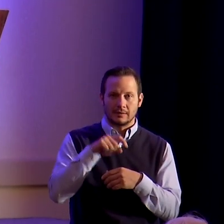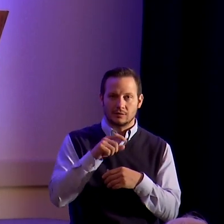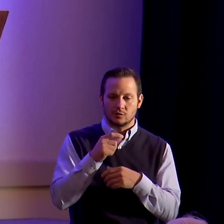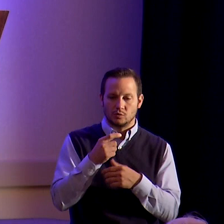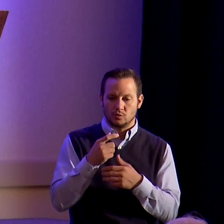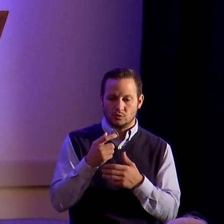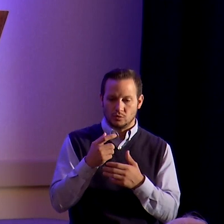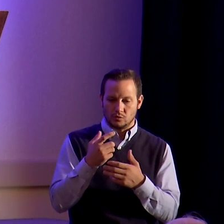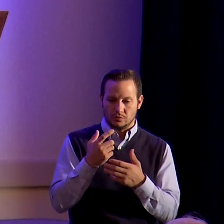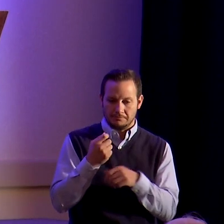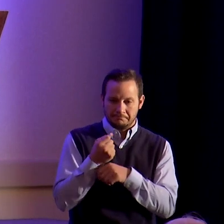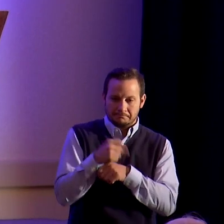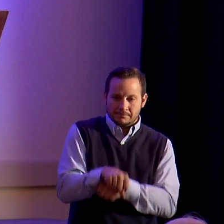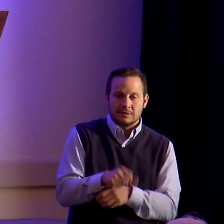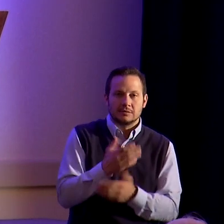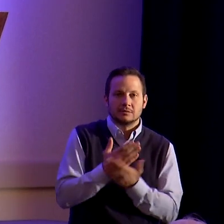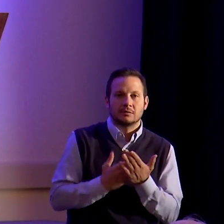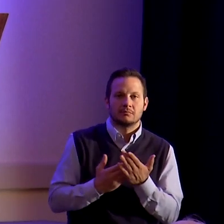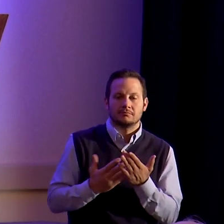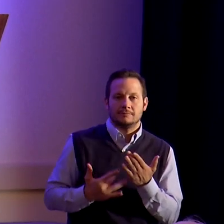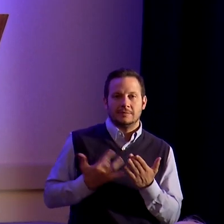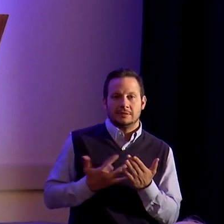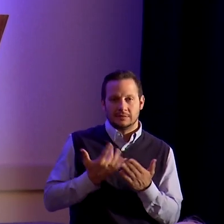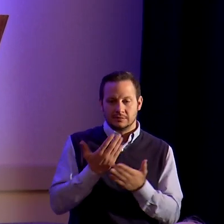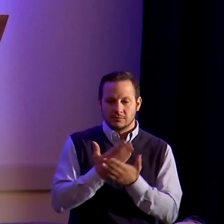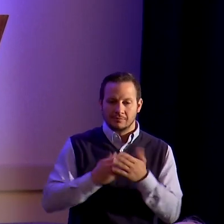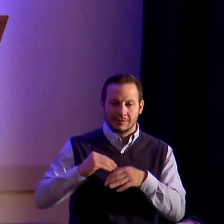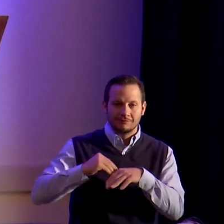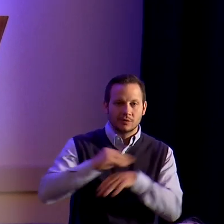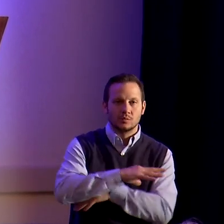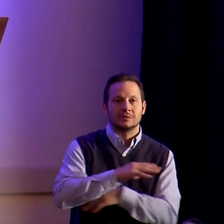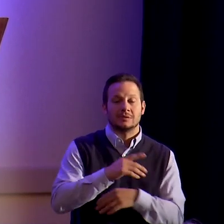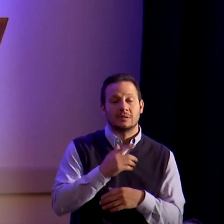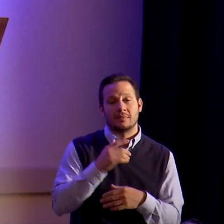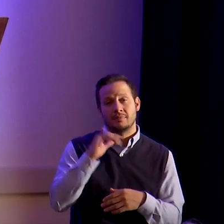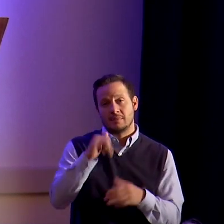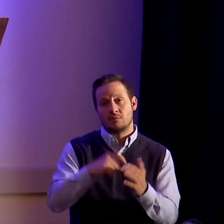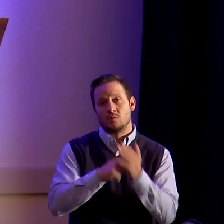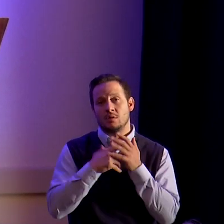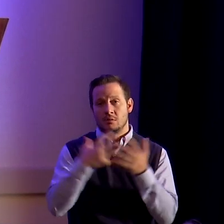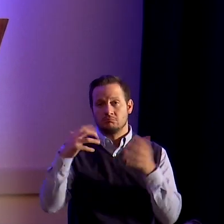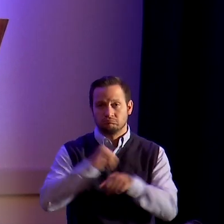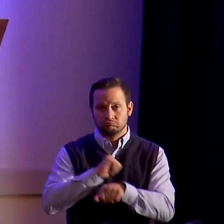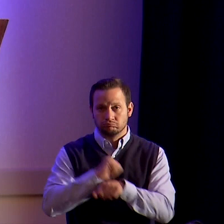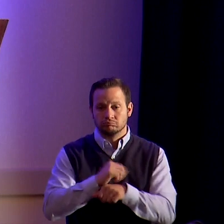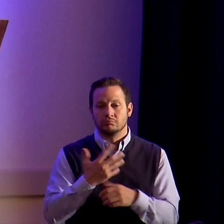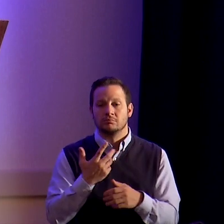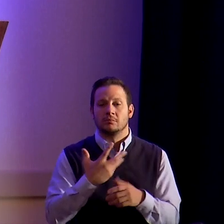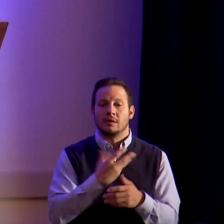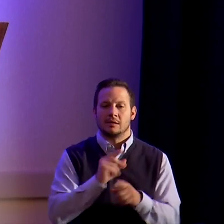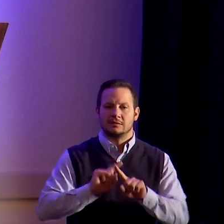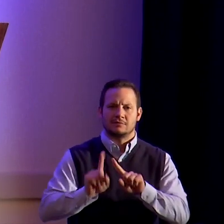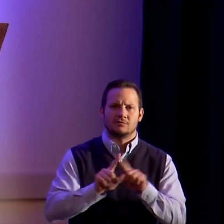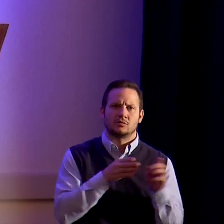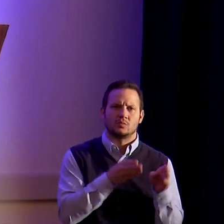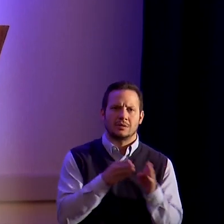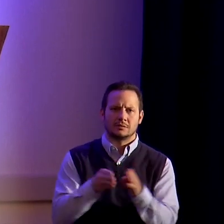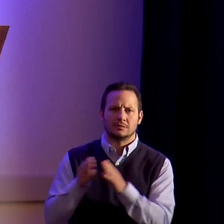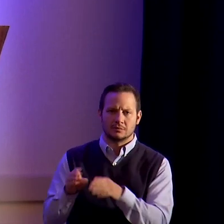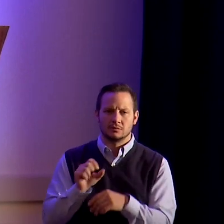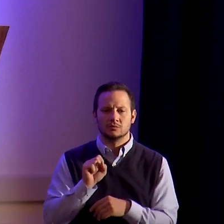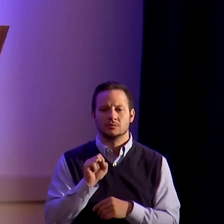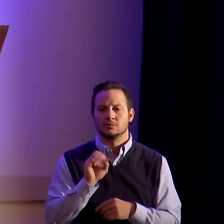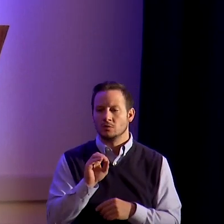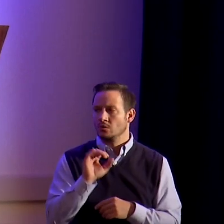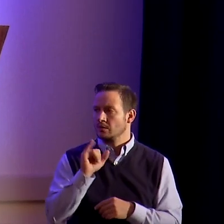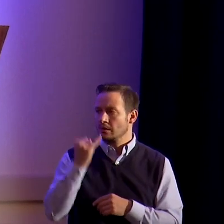over. And that can take some doing. That can take a lot of different forms. And Recovering from